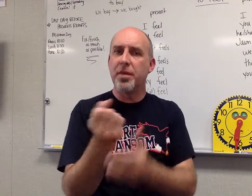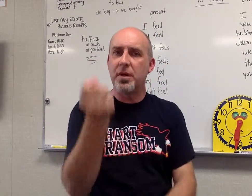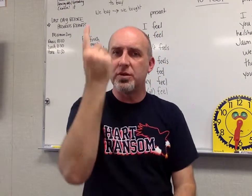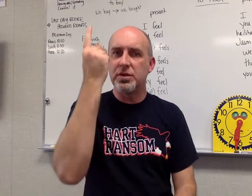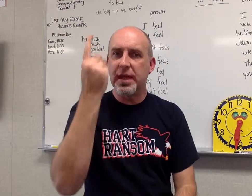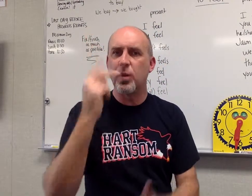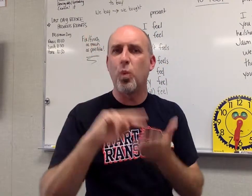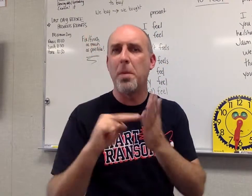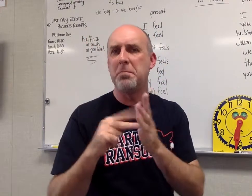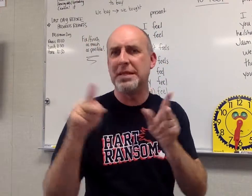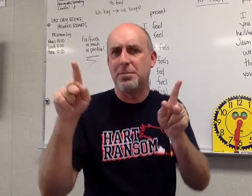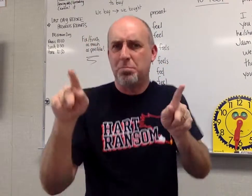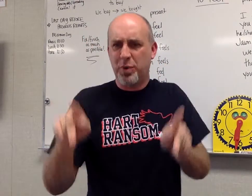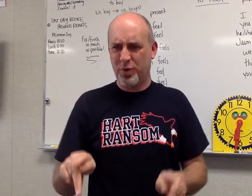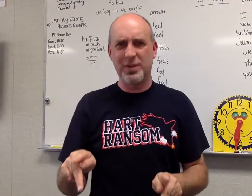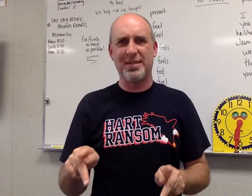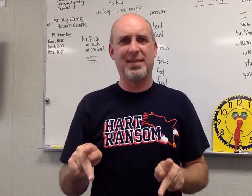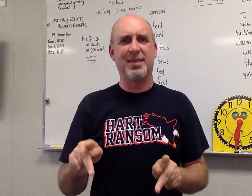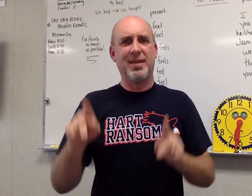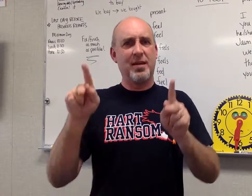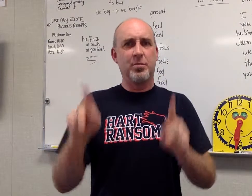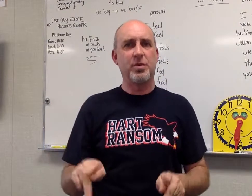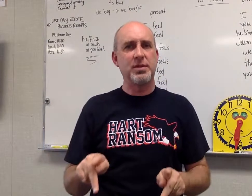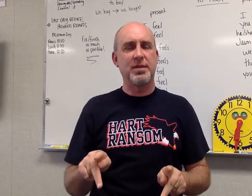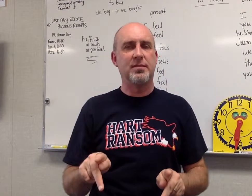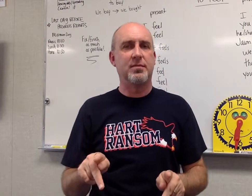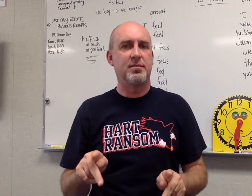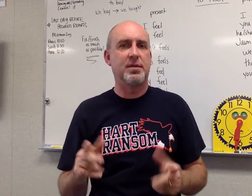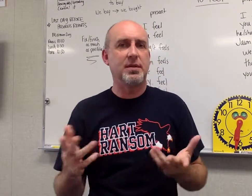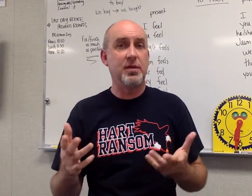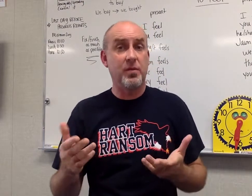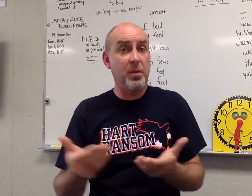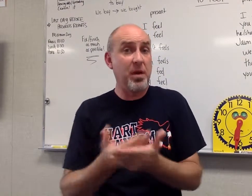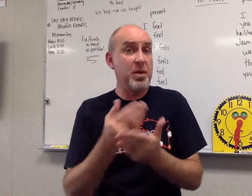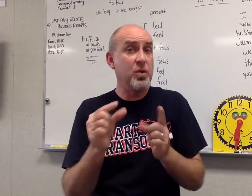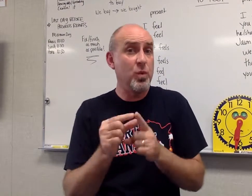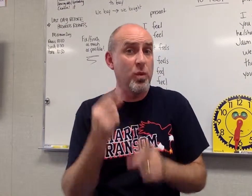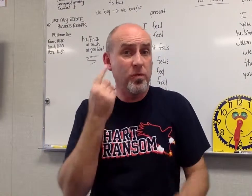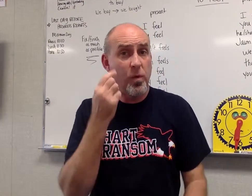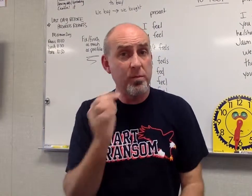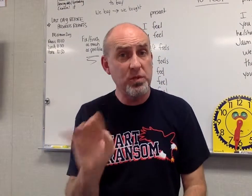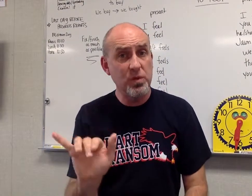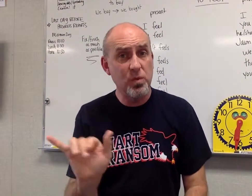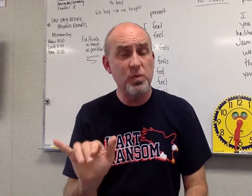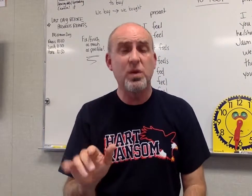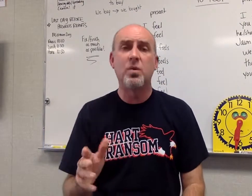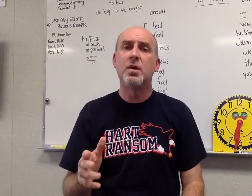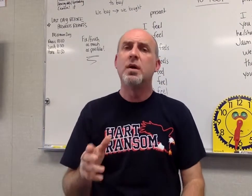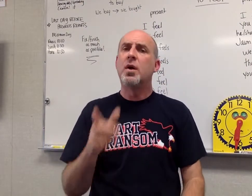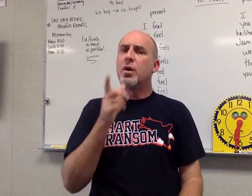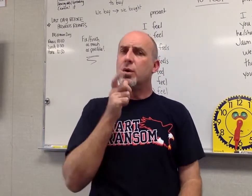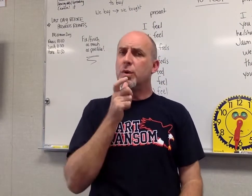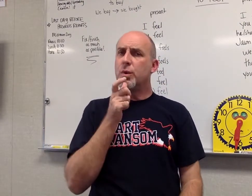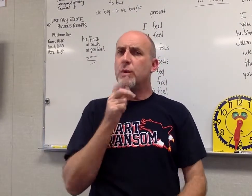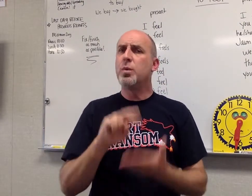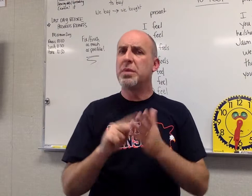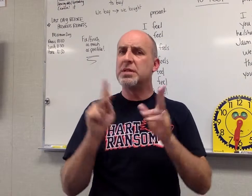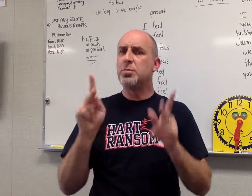them understand what means person. Person, that might be a new word for them too. So who means